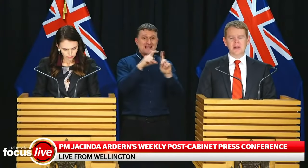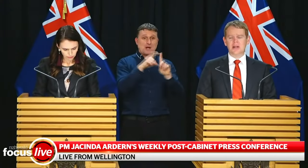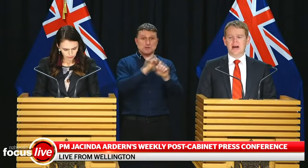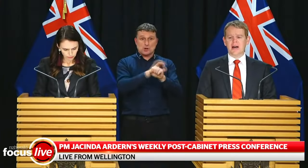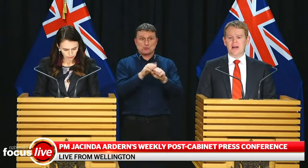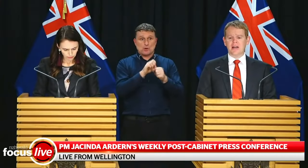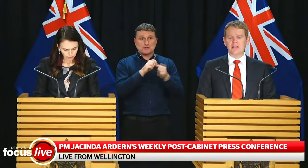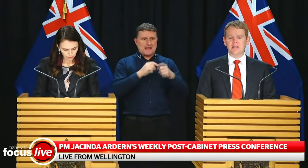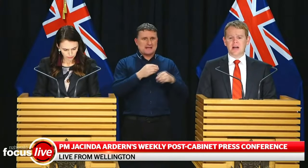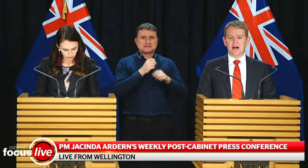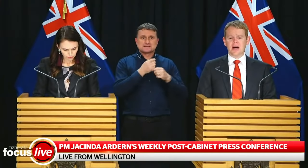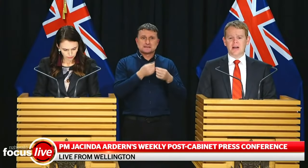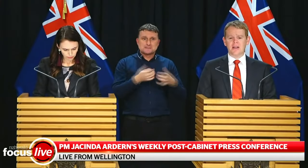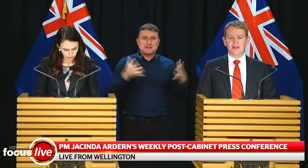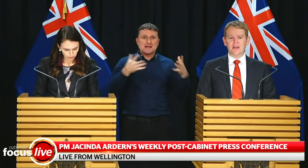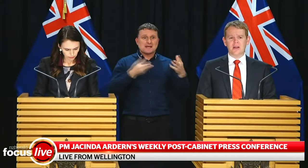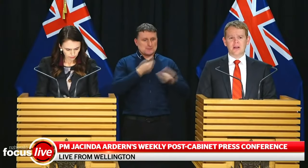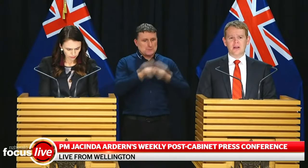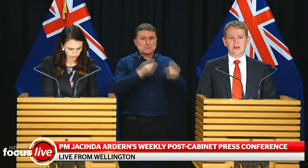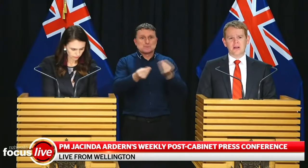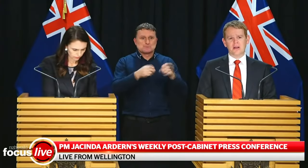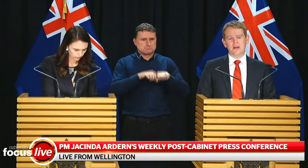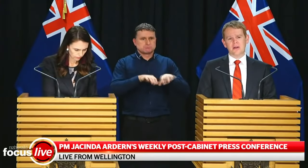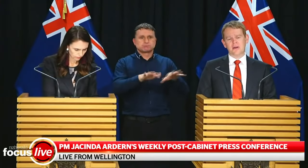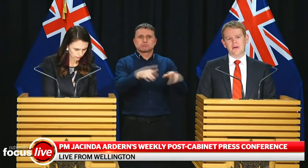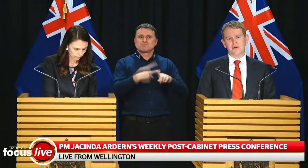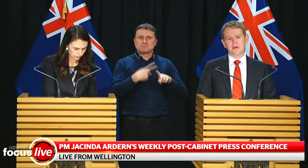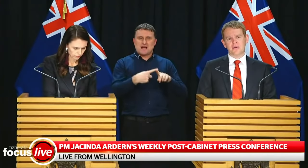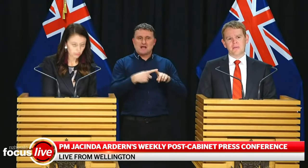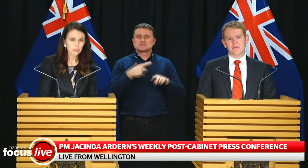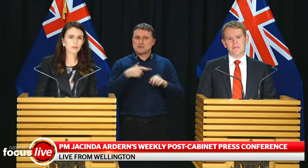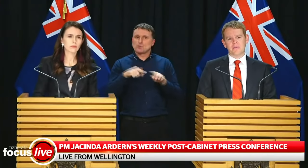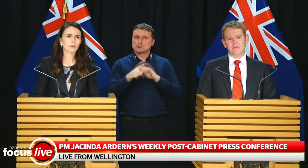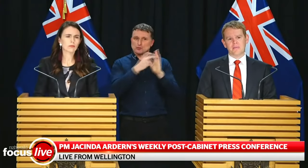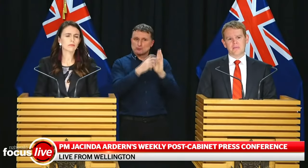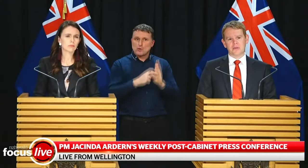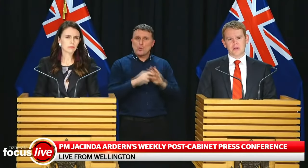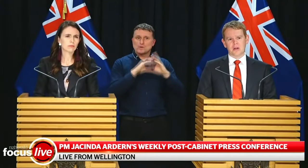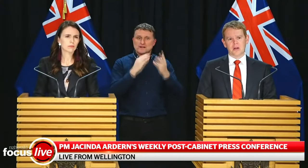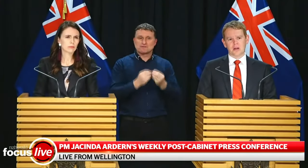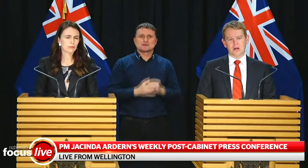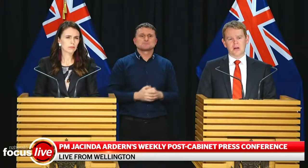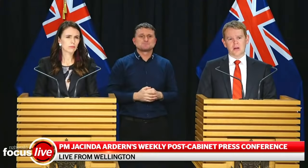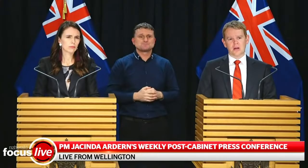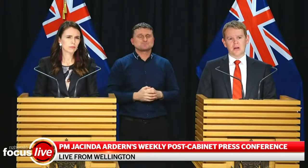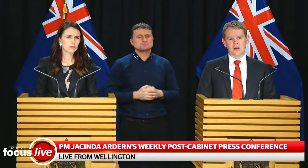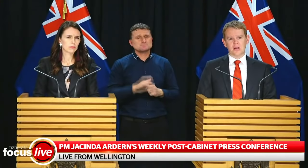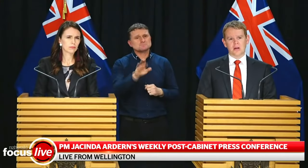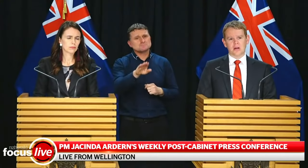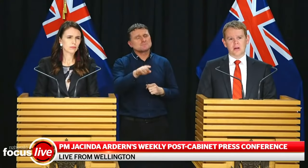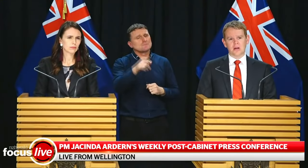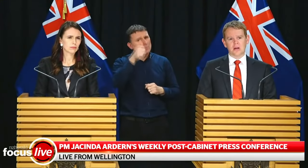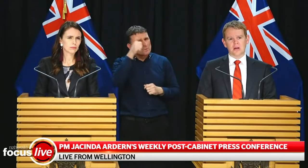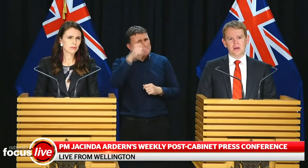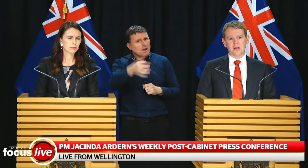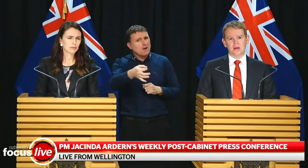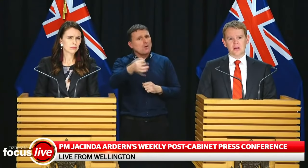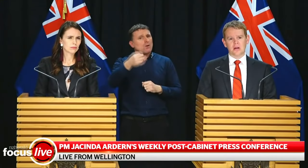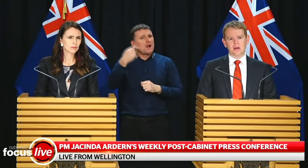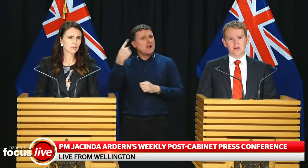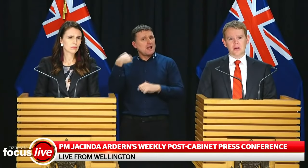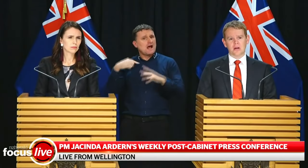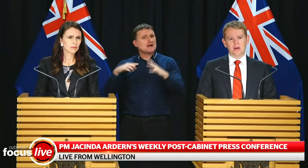transmission, Last week though, and you said that there are some really big logistical hurdles there. In principle, you could say, yep, we could do that,